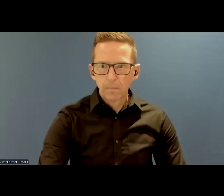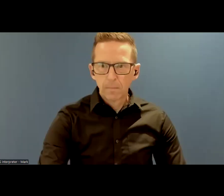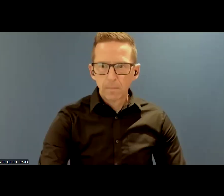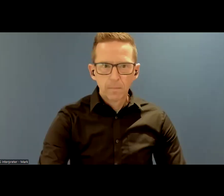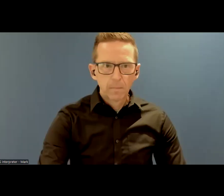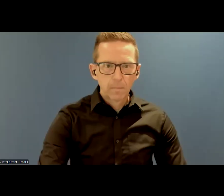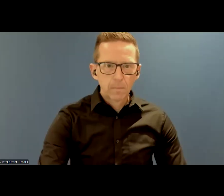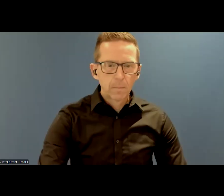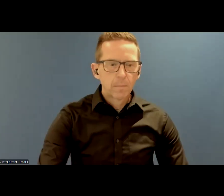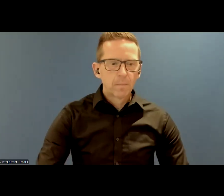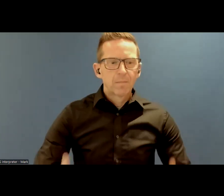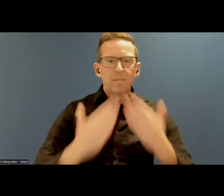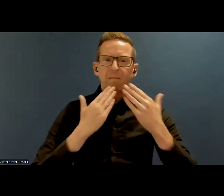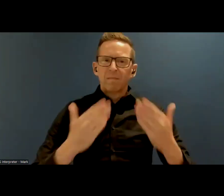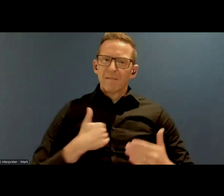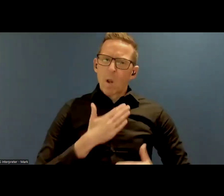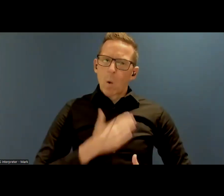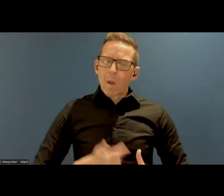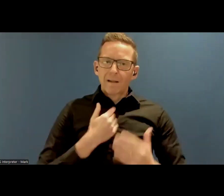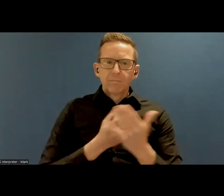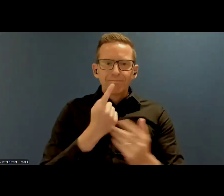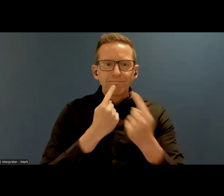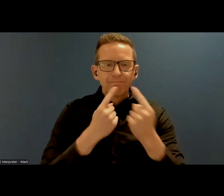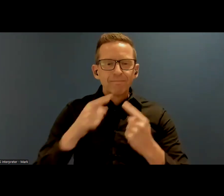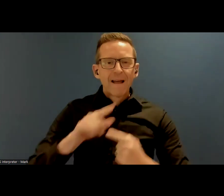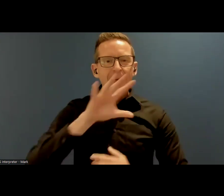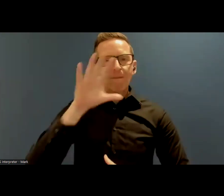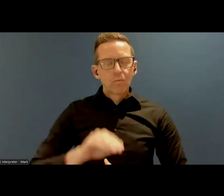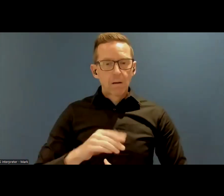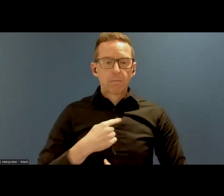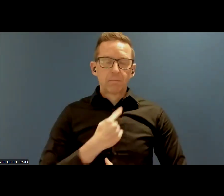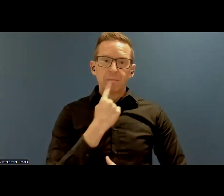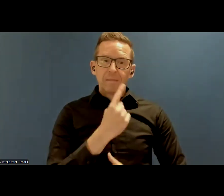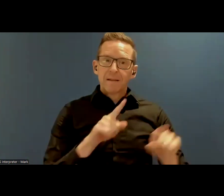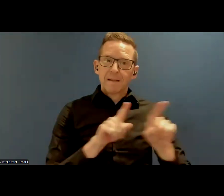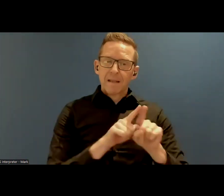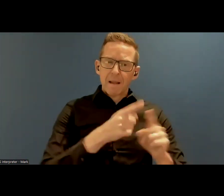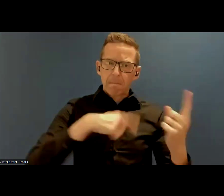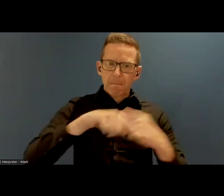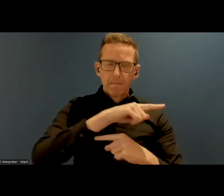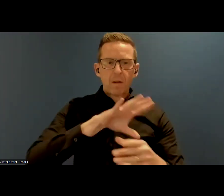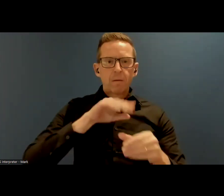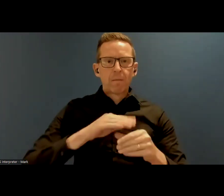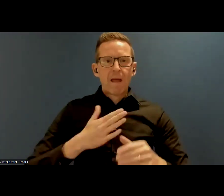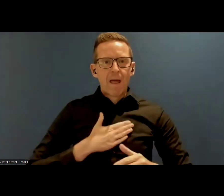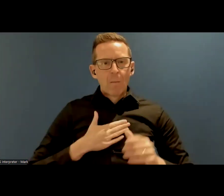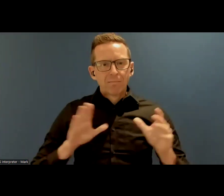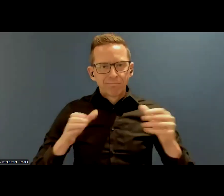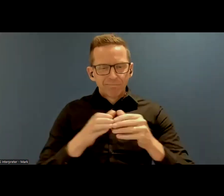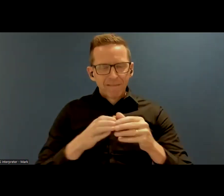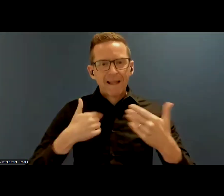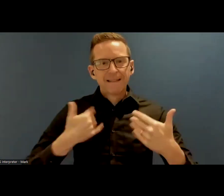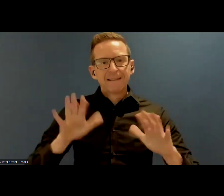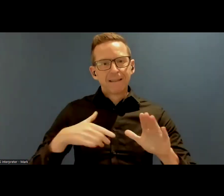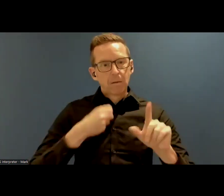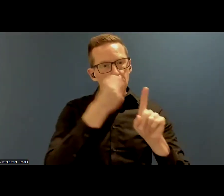I would also like to mention that CICK was part of the team that contributed towards the